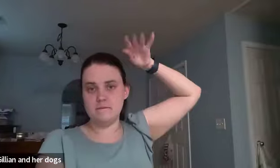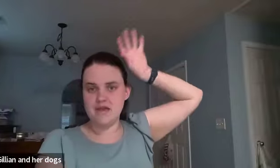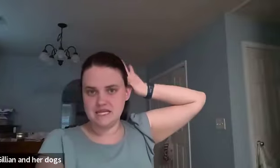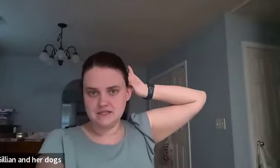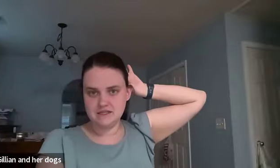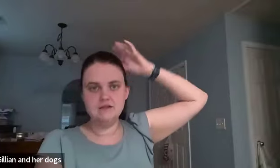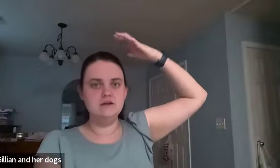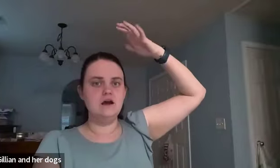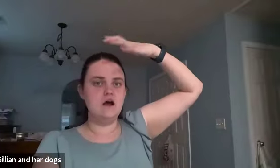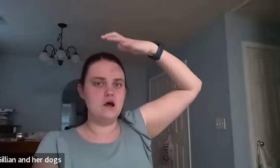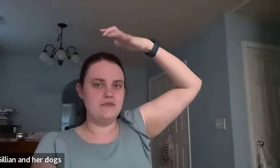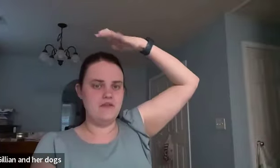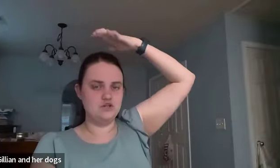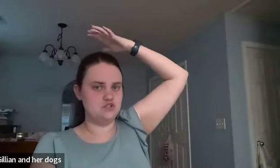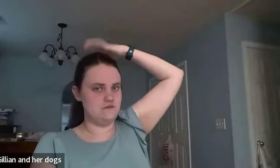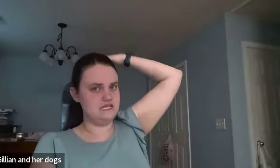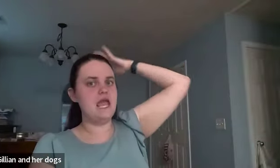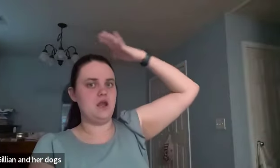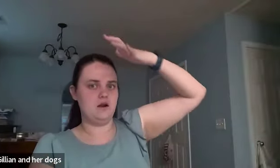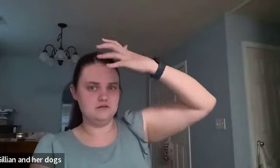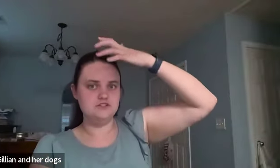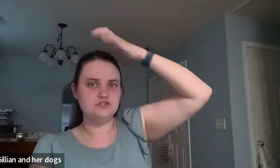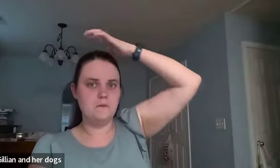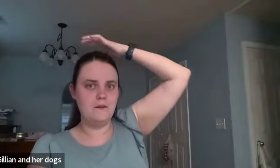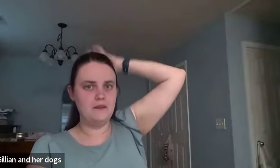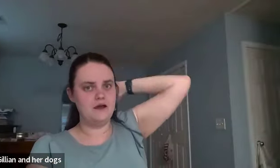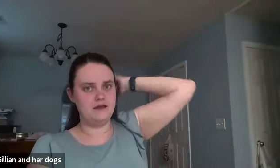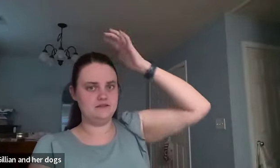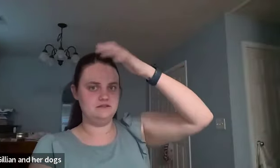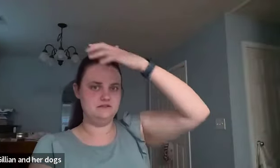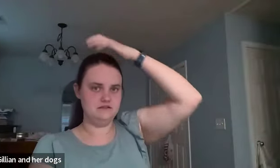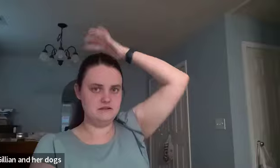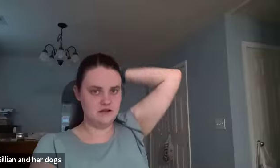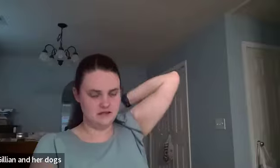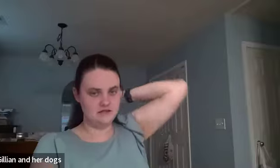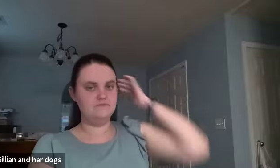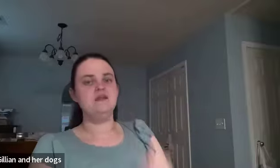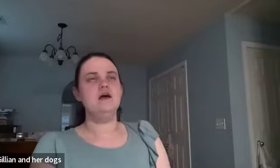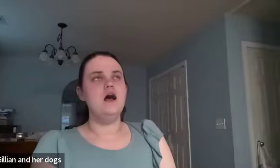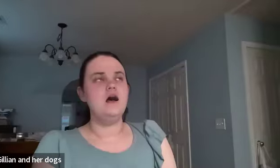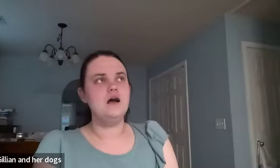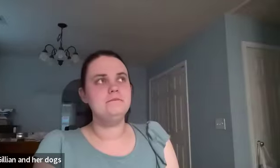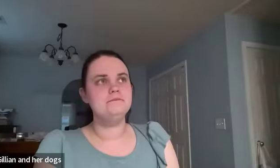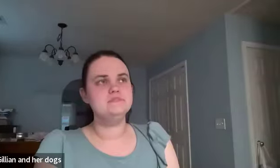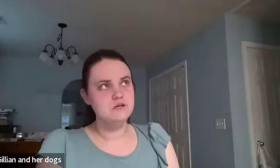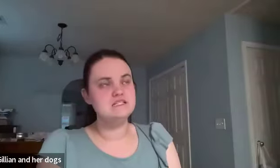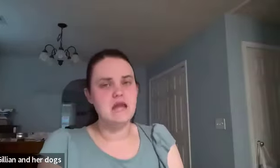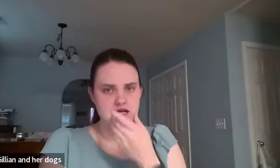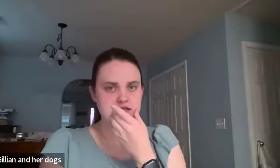the mane, and that there's just all this hair. So lion, lion. Someone did ask